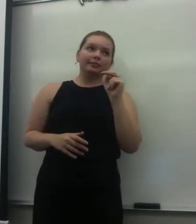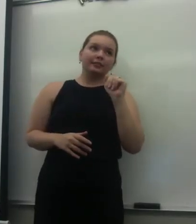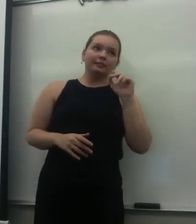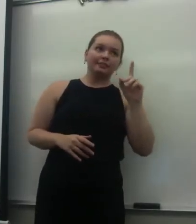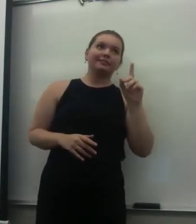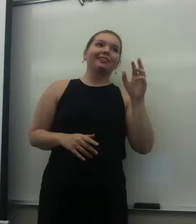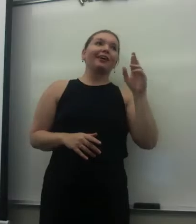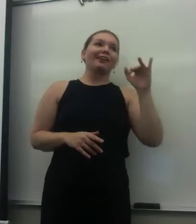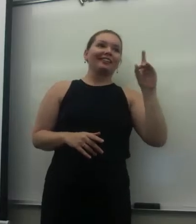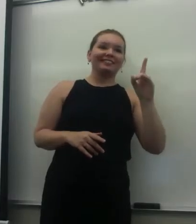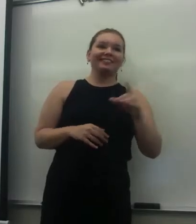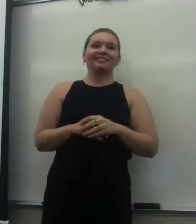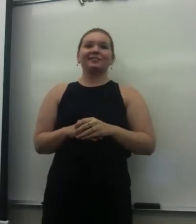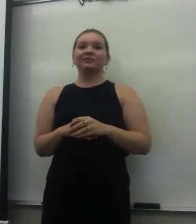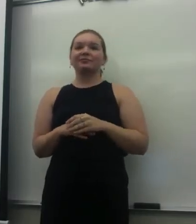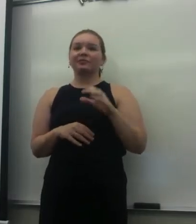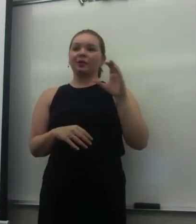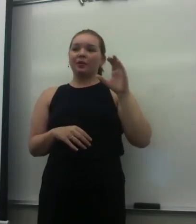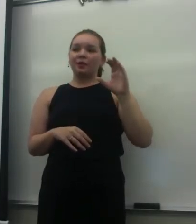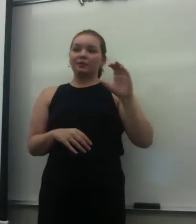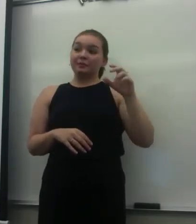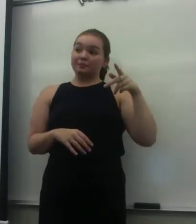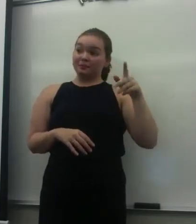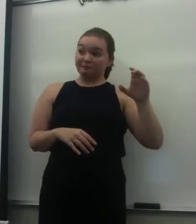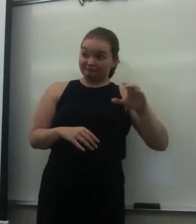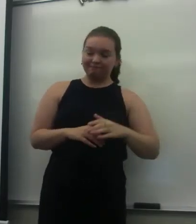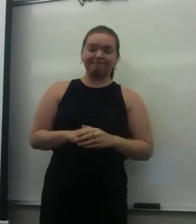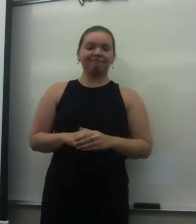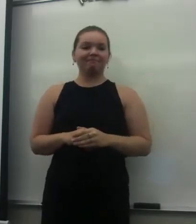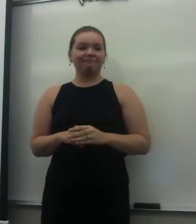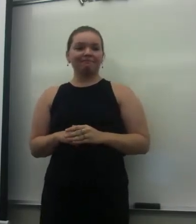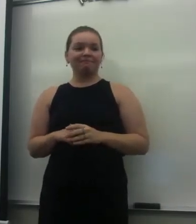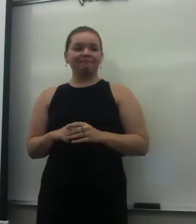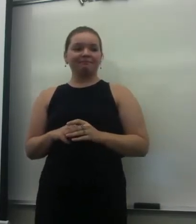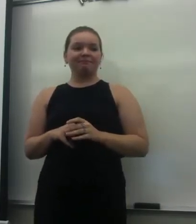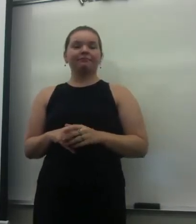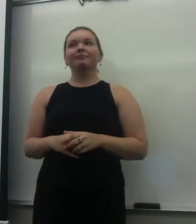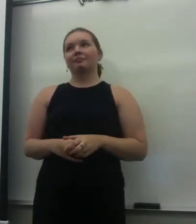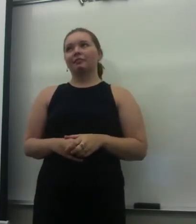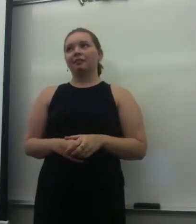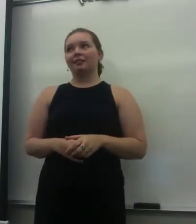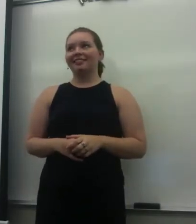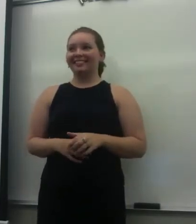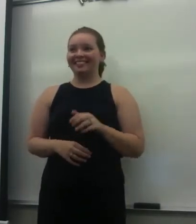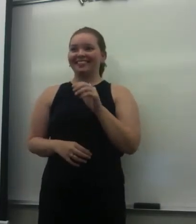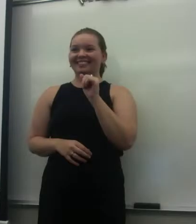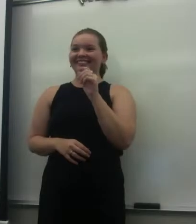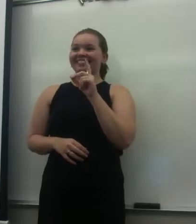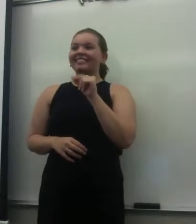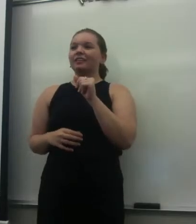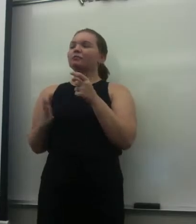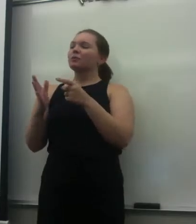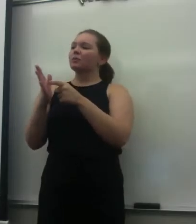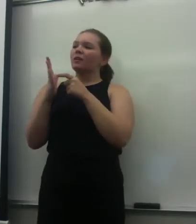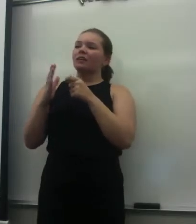RID Code of Professional Conduct, and the ADA requires the use of